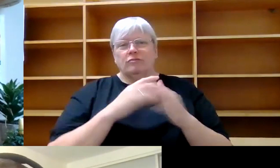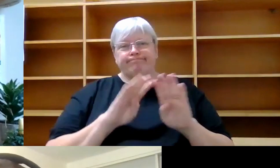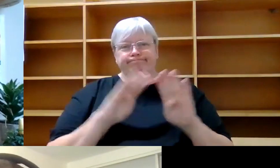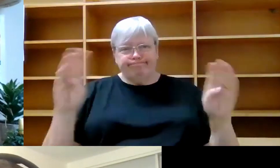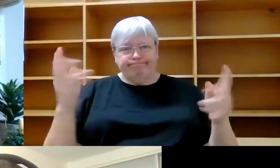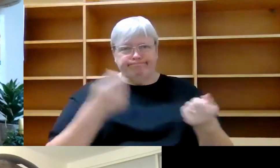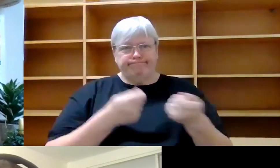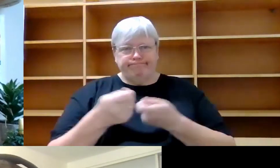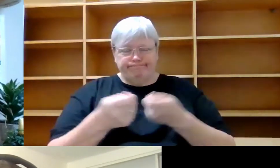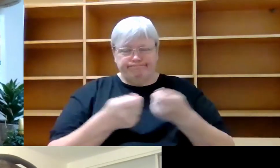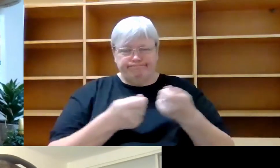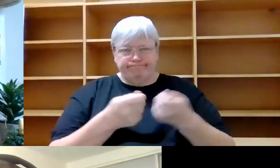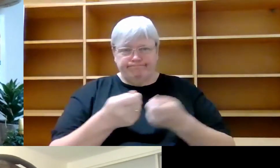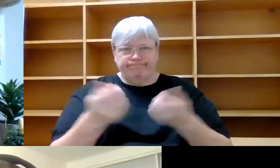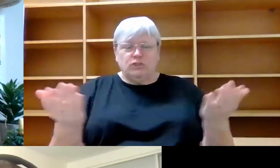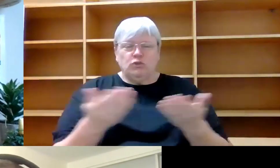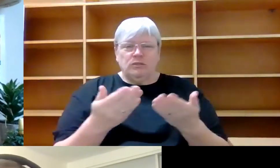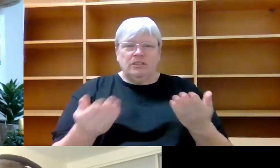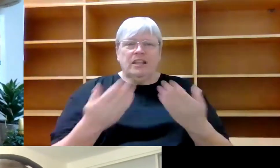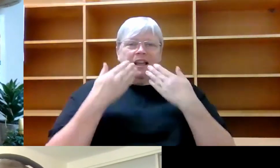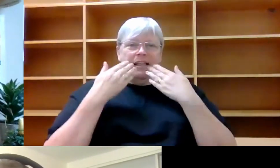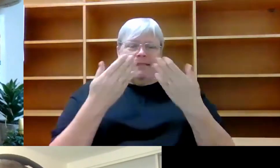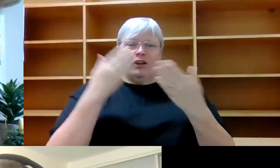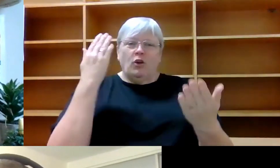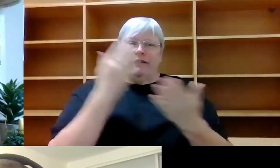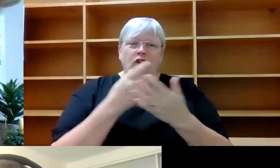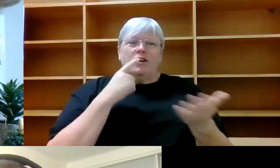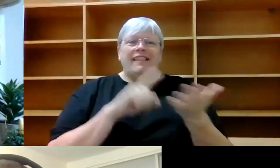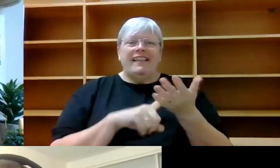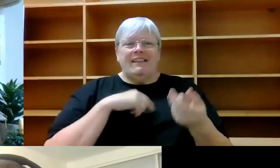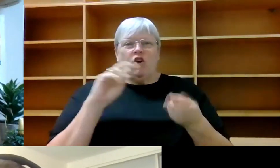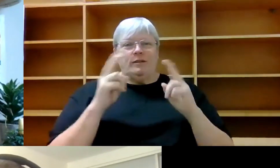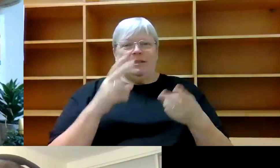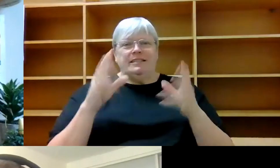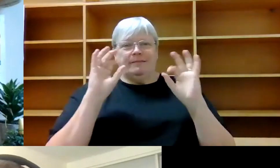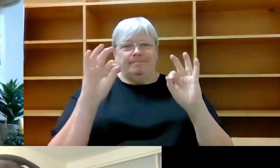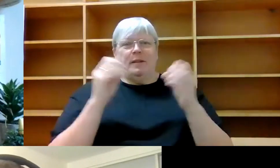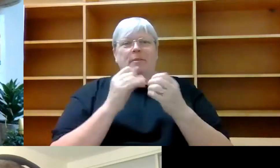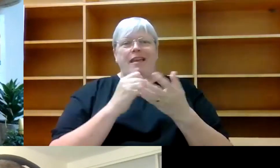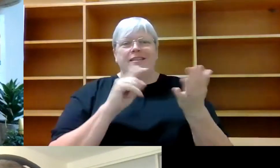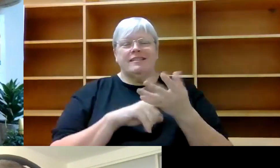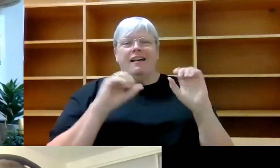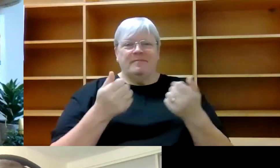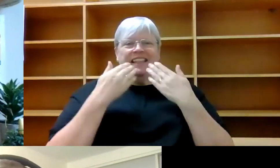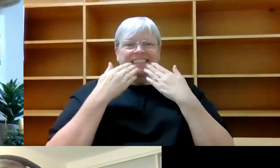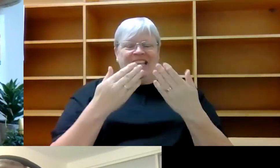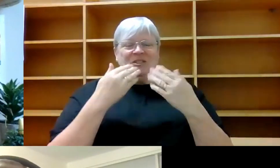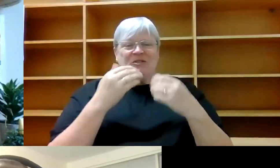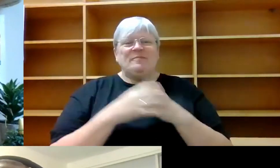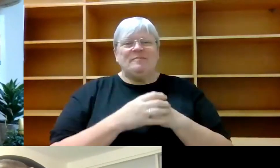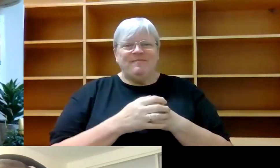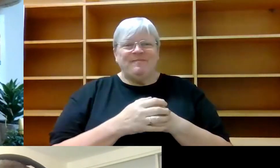today. And thank you, of course, Leslie, for your excellent BSL interpretation. I forgot the word